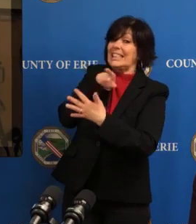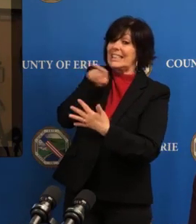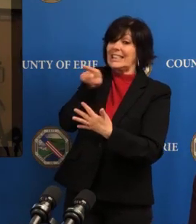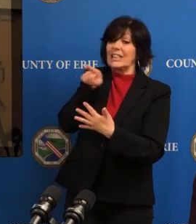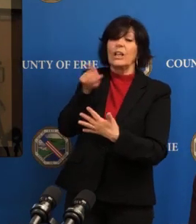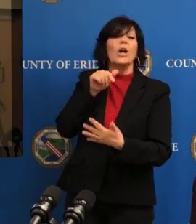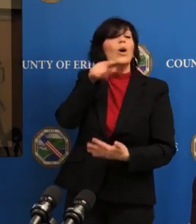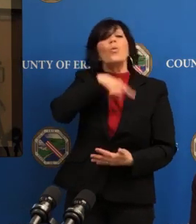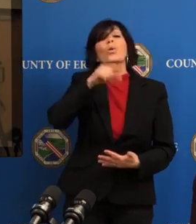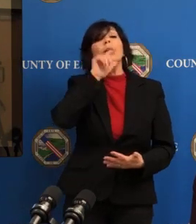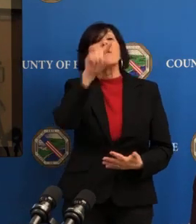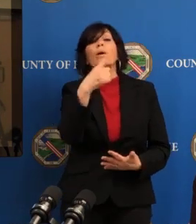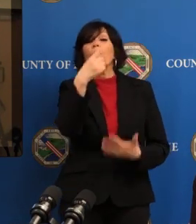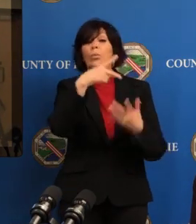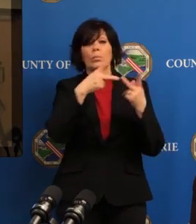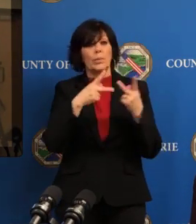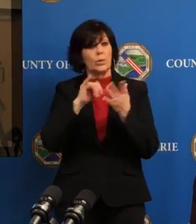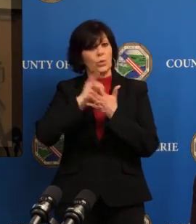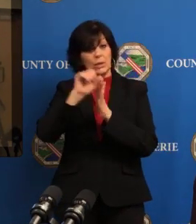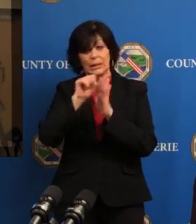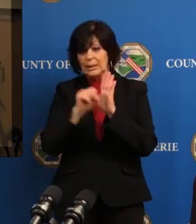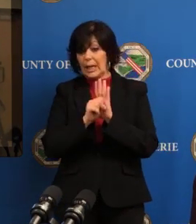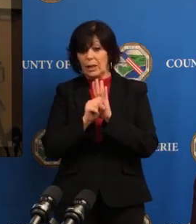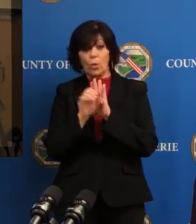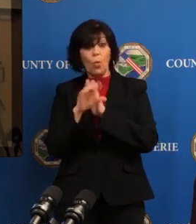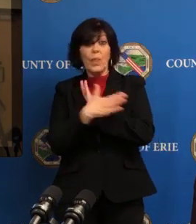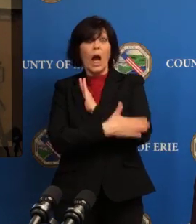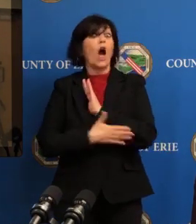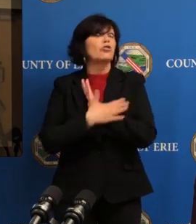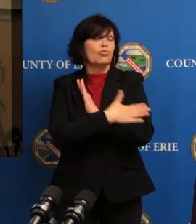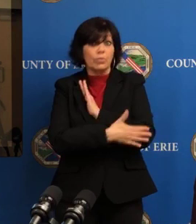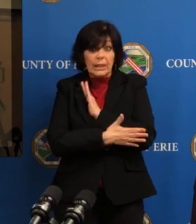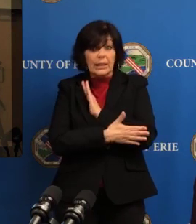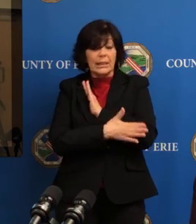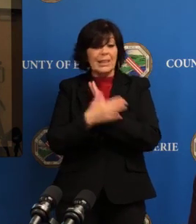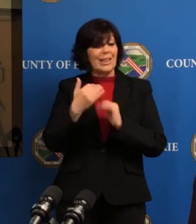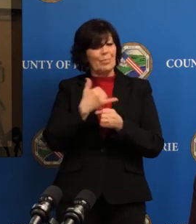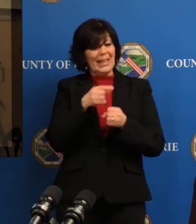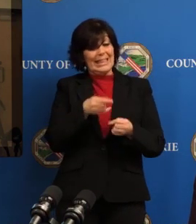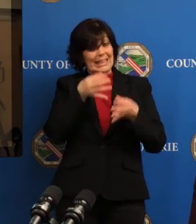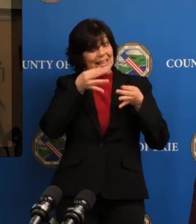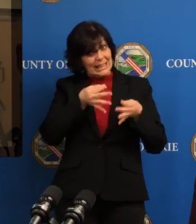not the only place in New York State or the country that is making these decisions.